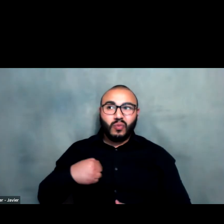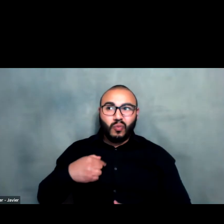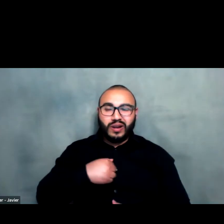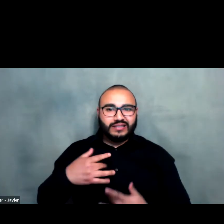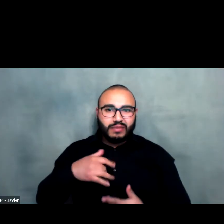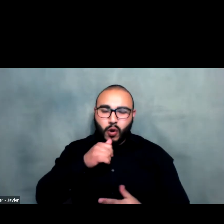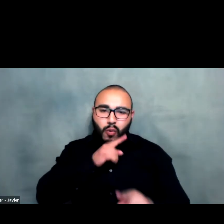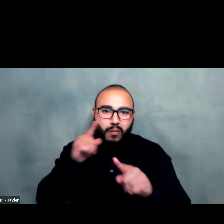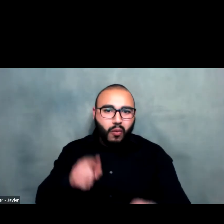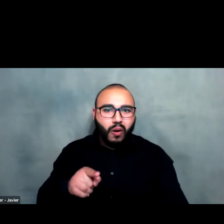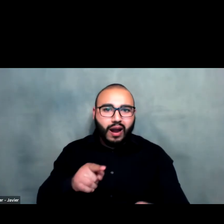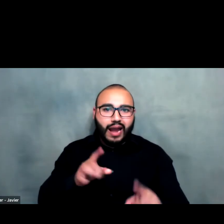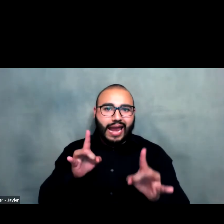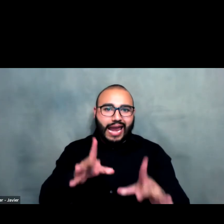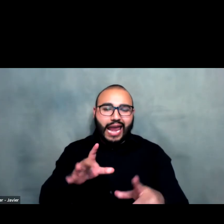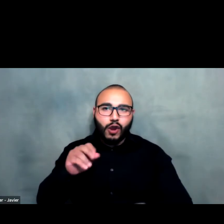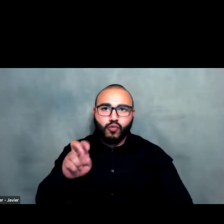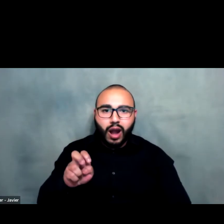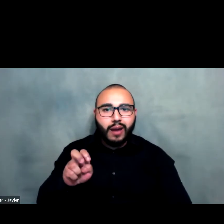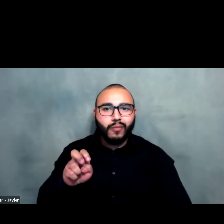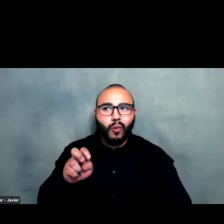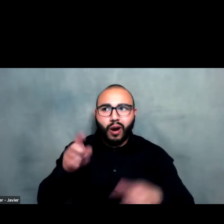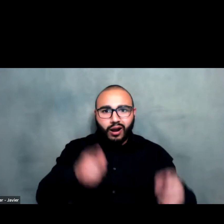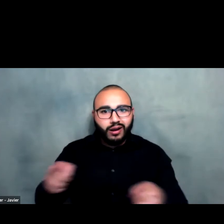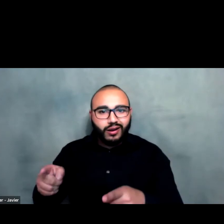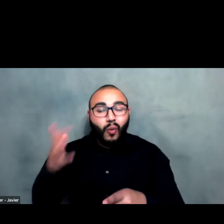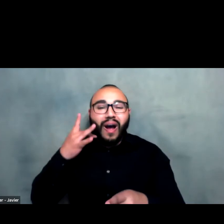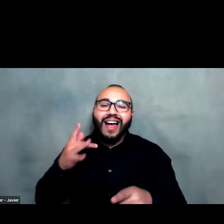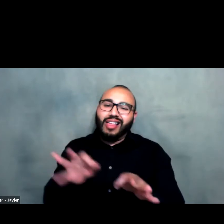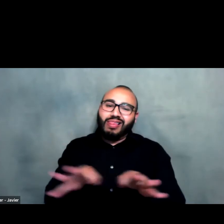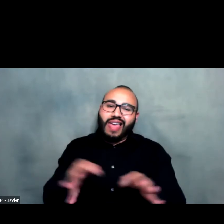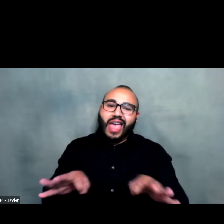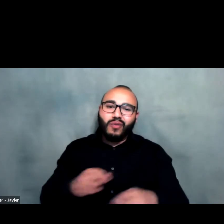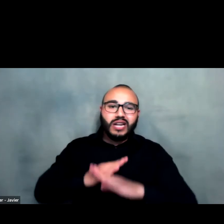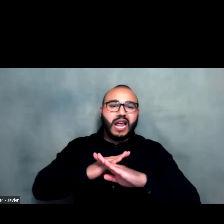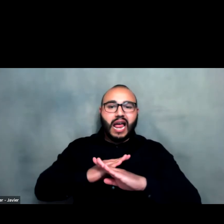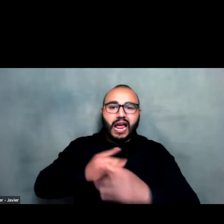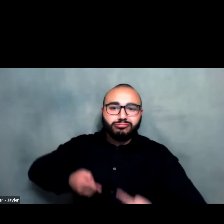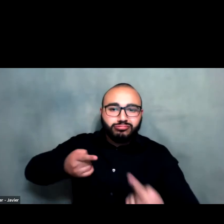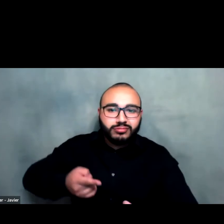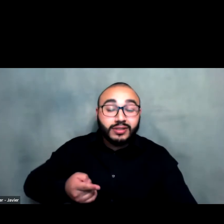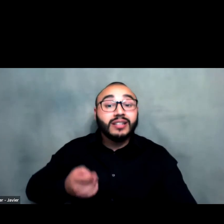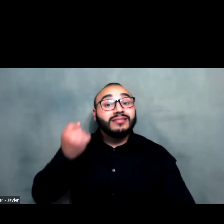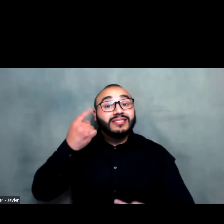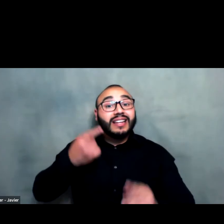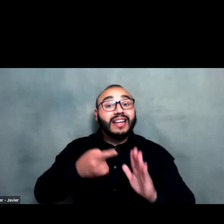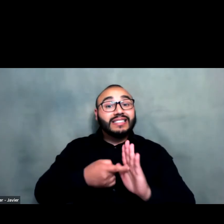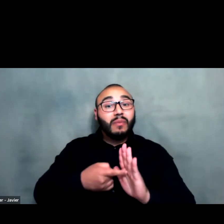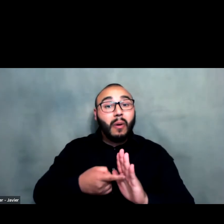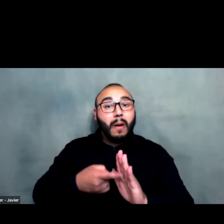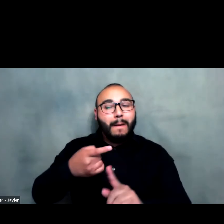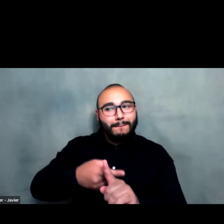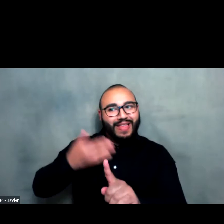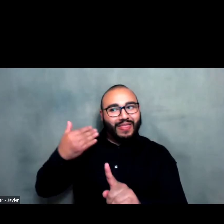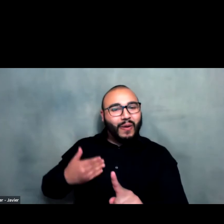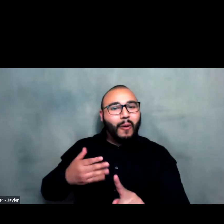could be attributed to, for example, language barriers. So like just a month ago, my mom barely learned the barf emoji.